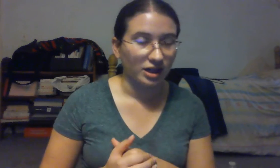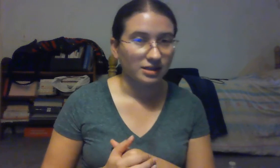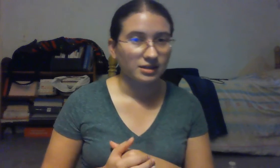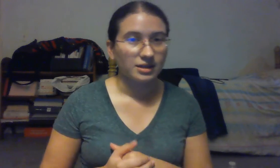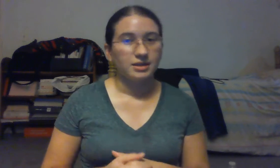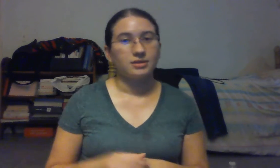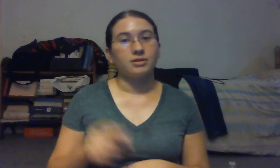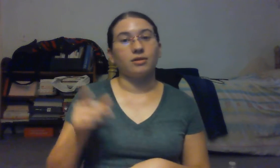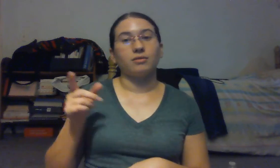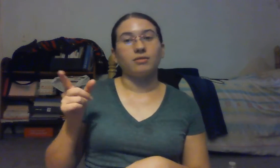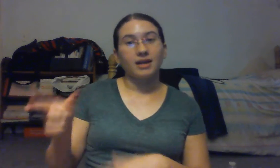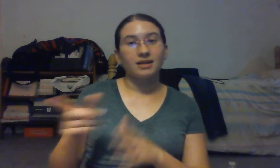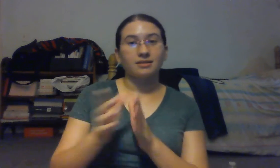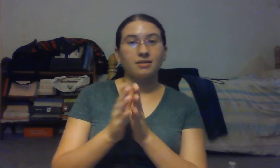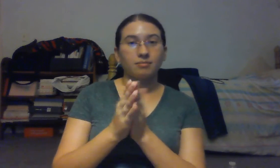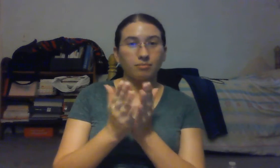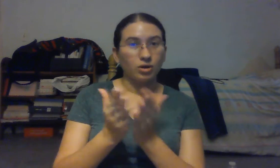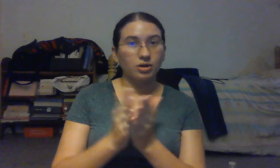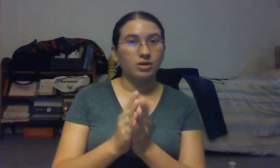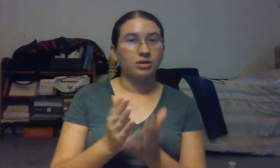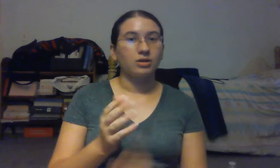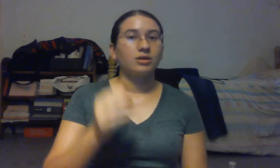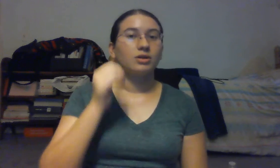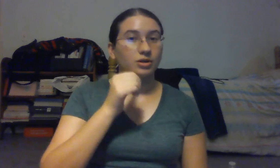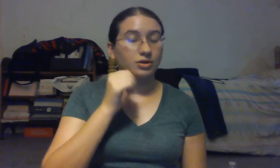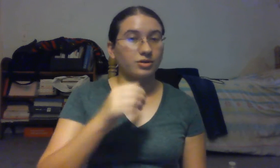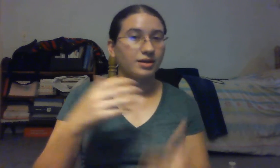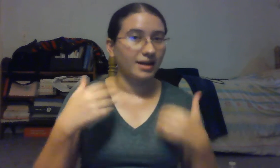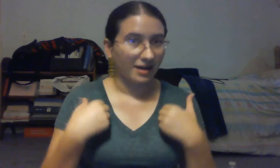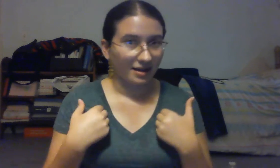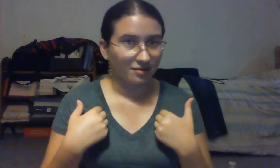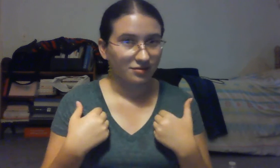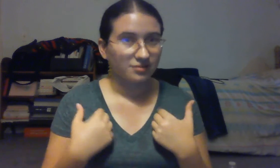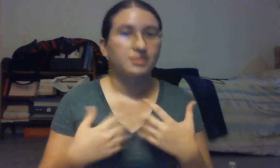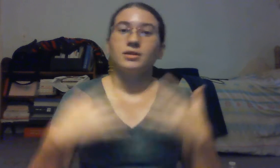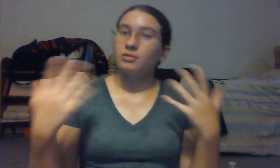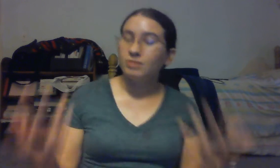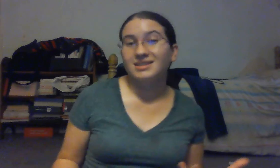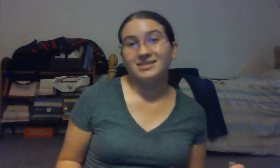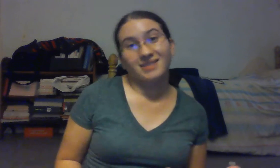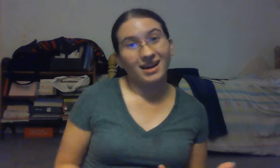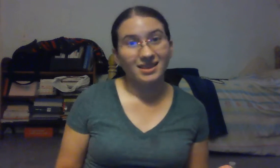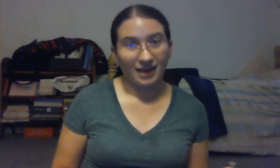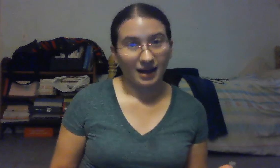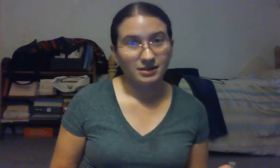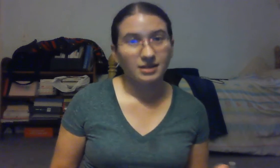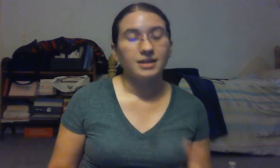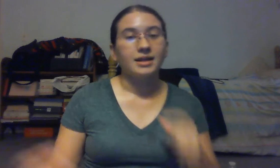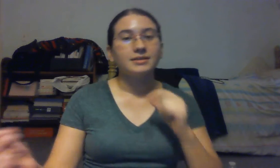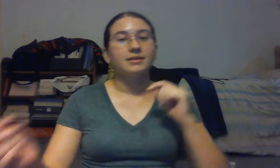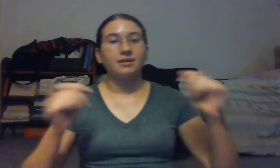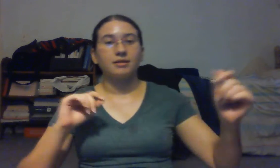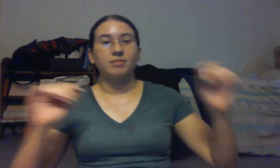object. So it, book, girl, have. We can sign that. That's the thing